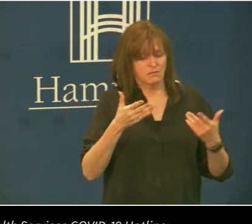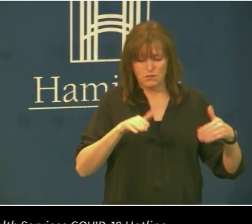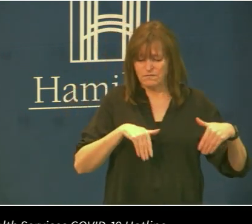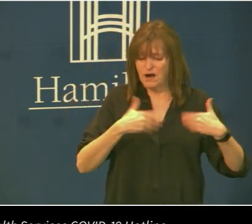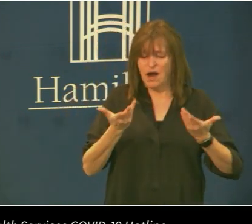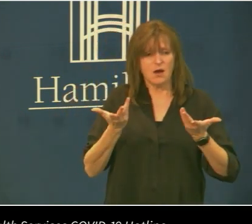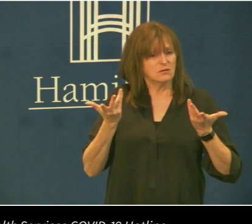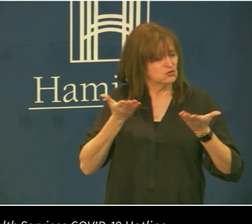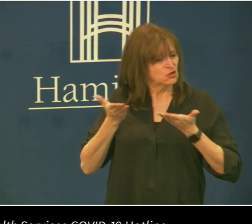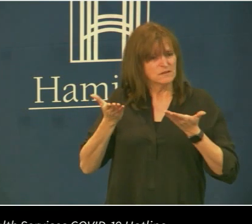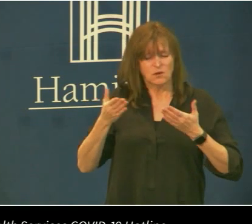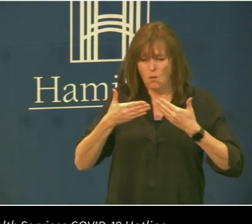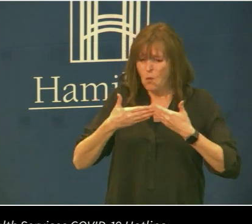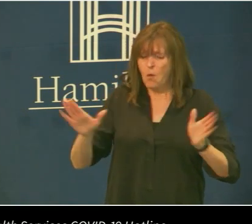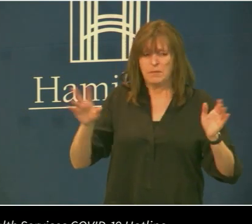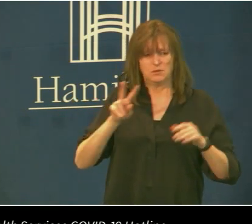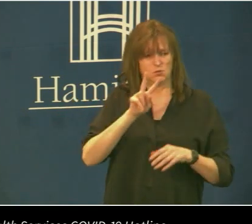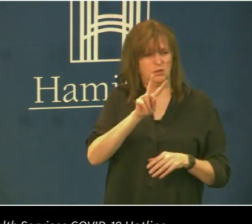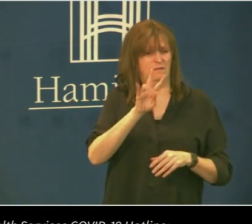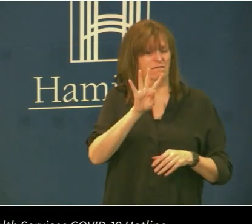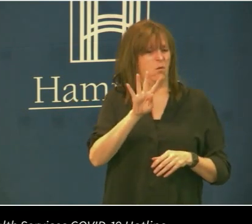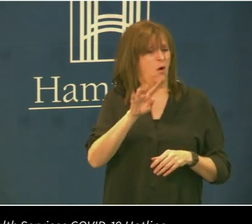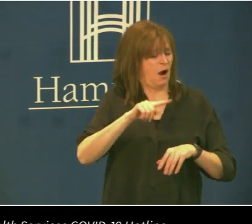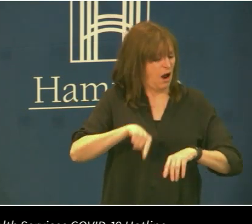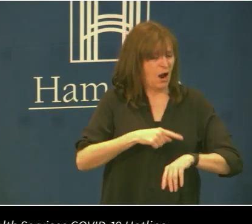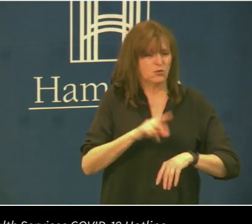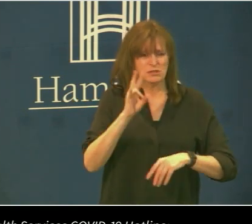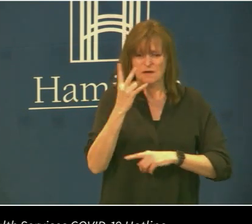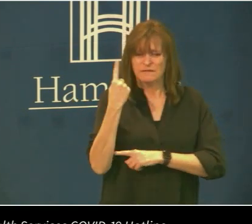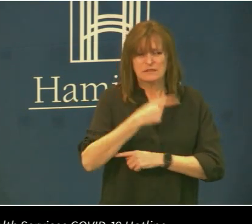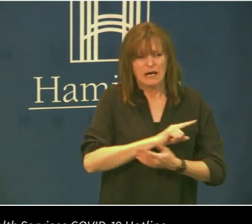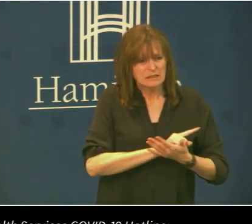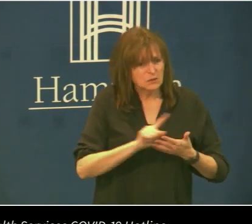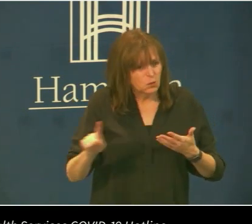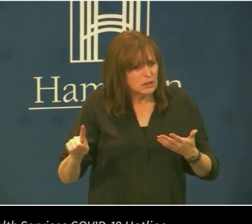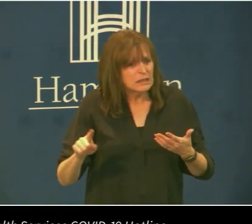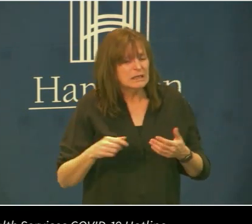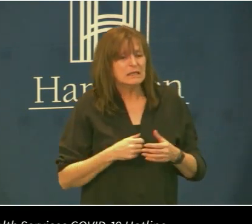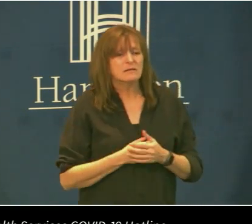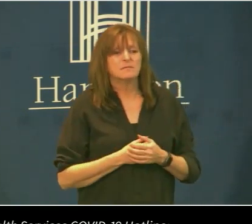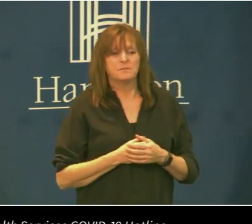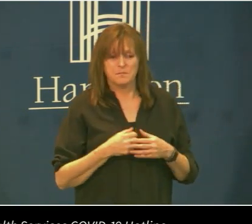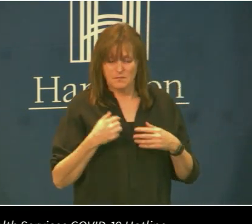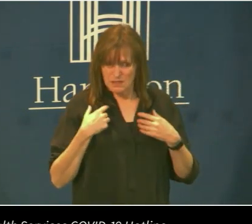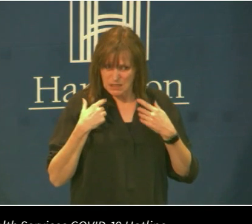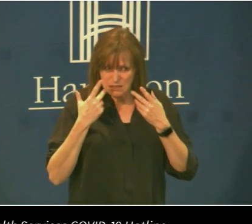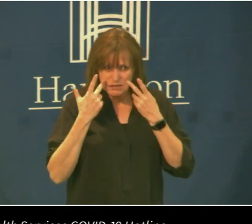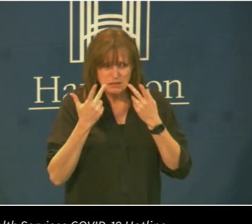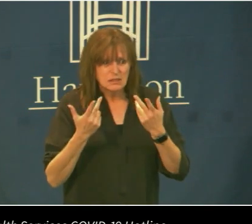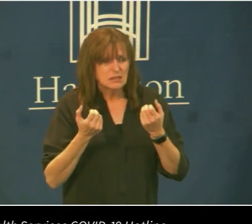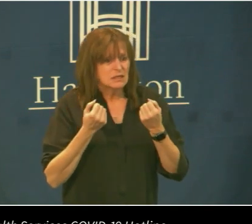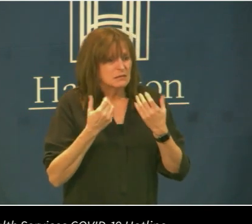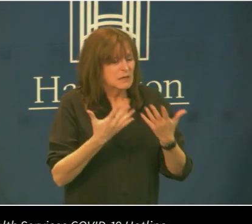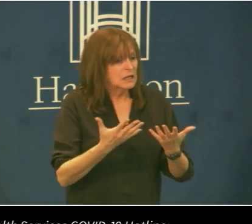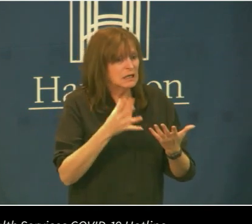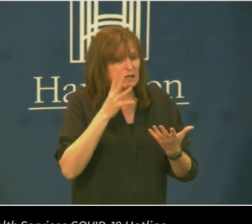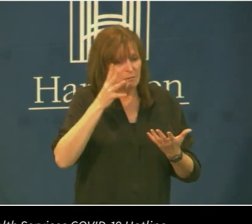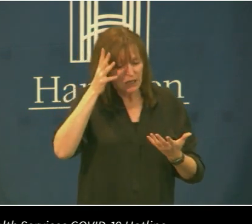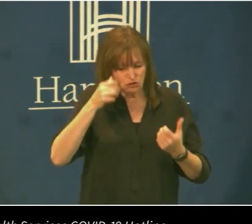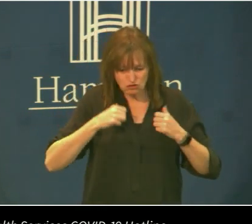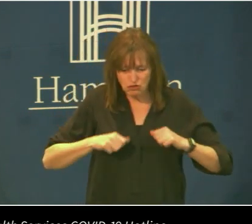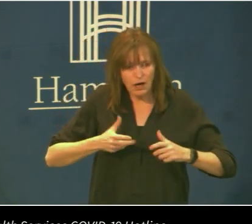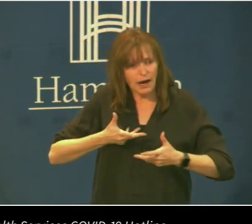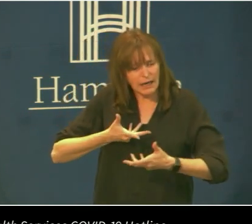know, I see many parents are talking to their kids. I think it's critically important. They're equally concerned.